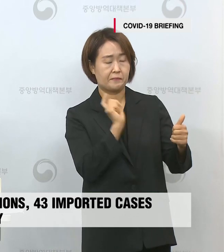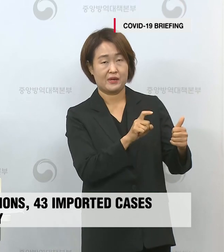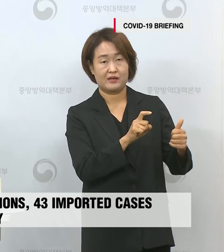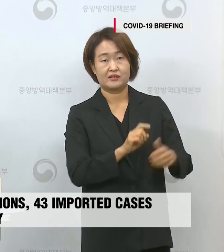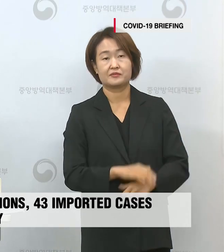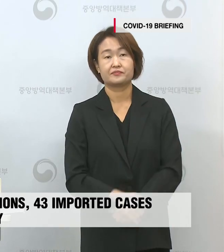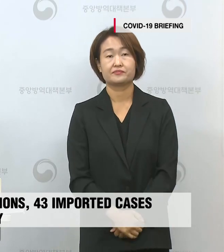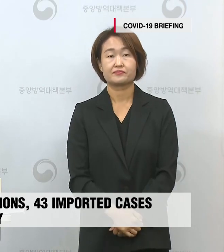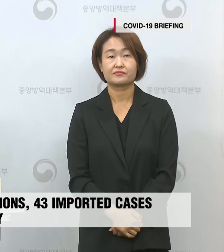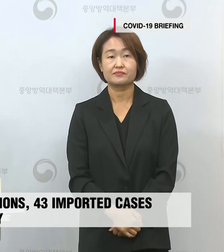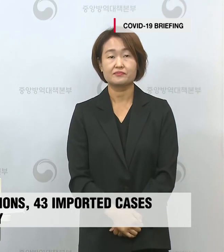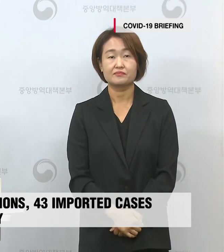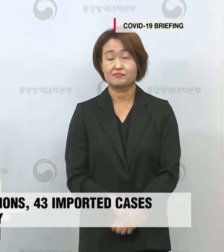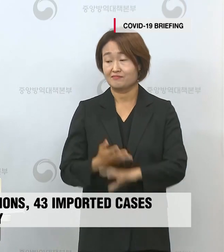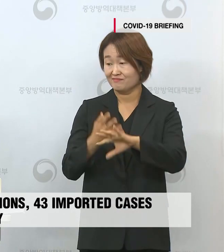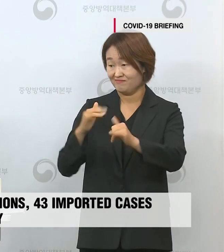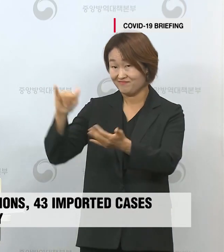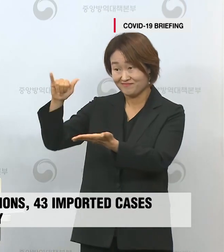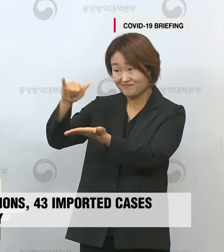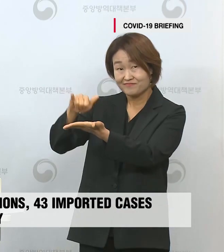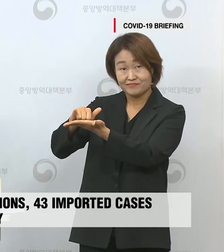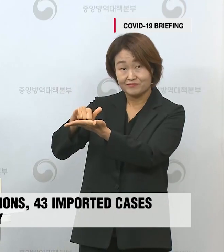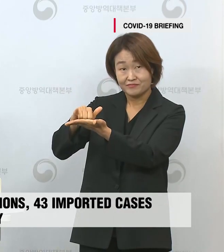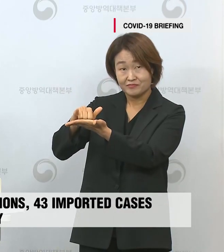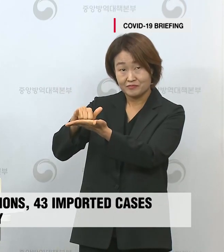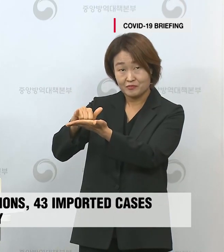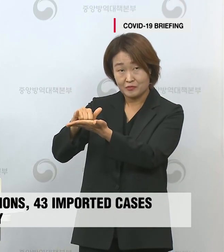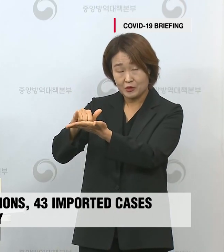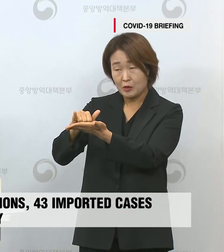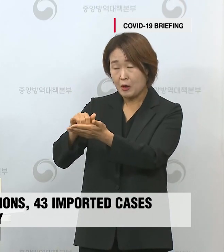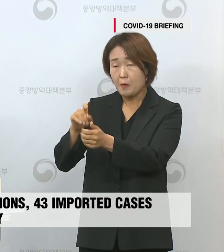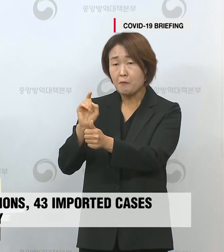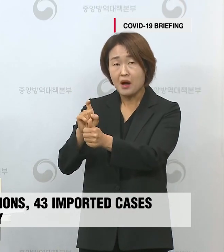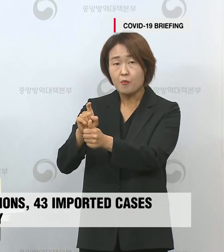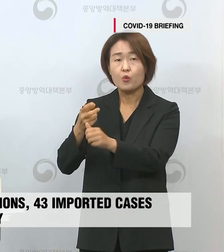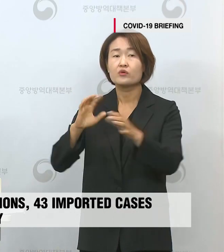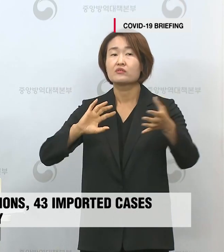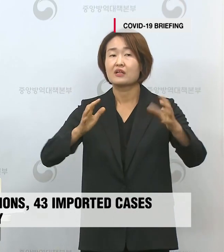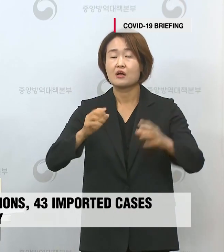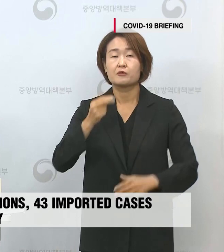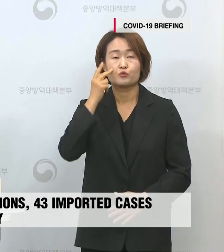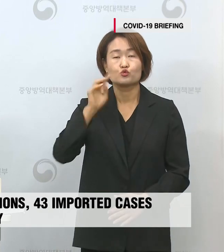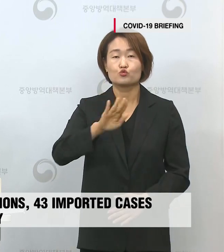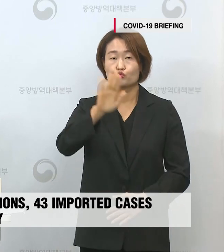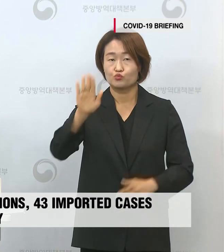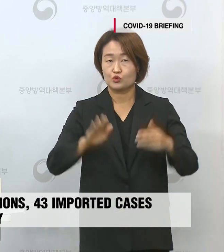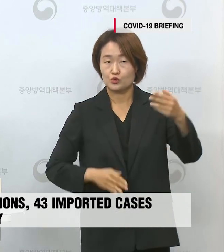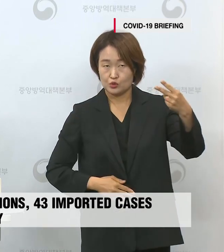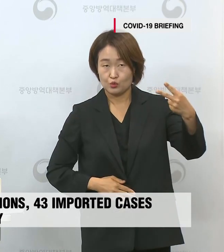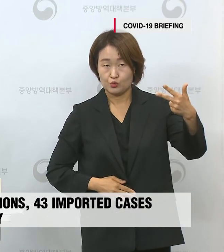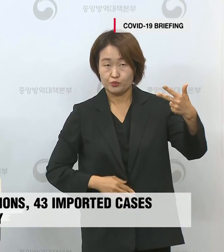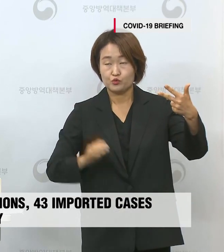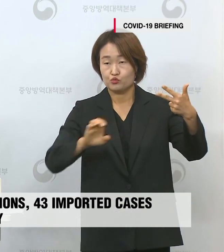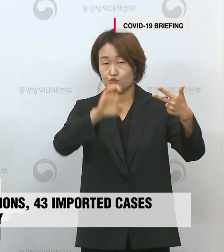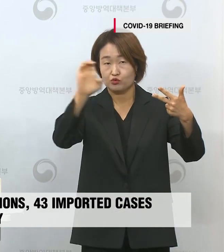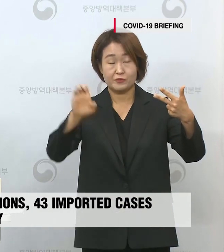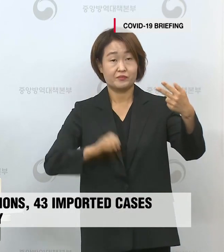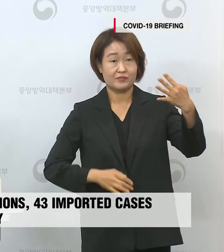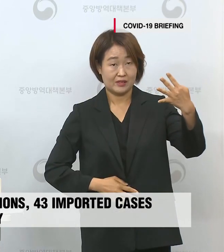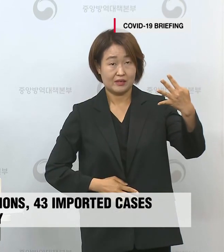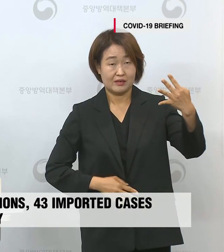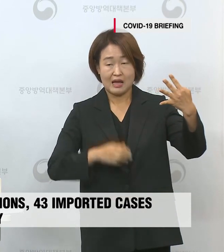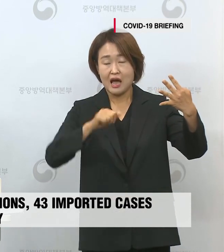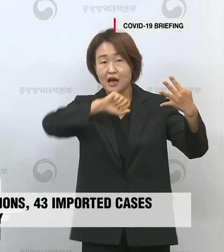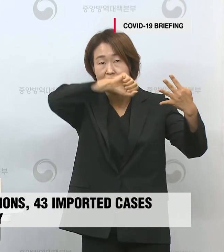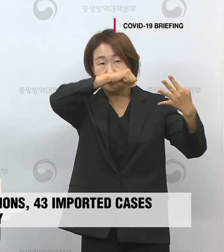the rest have been detected while they were on mandatory self-quarantine. And the countries, 7 of them were from